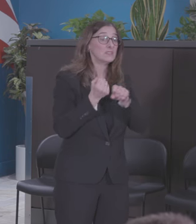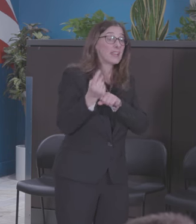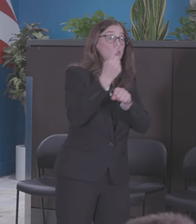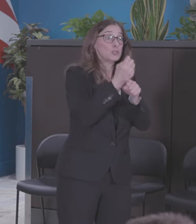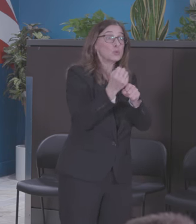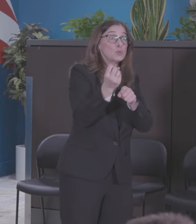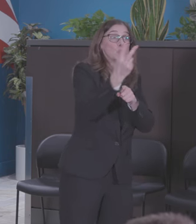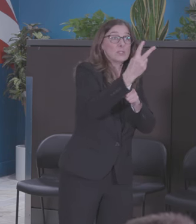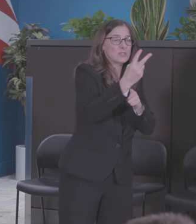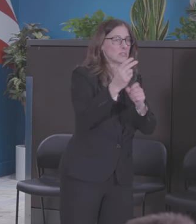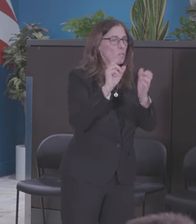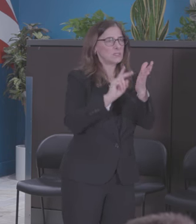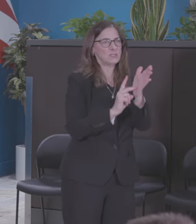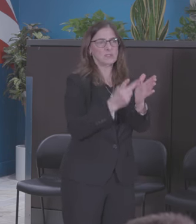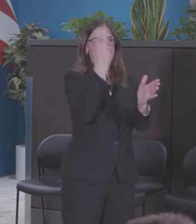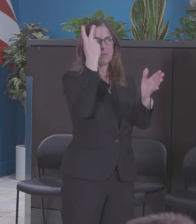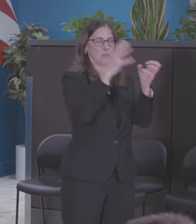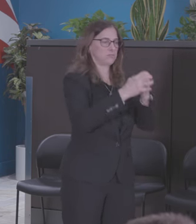years.